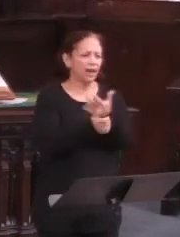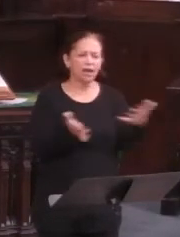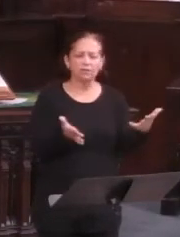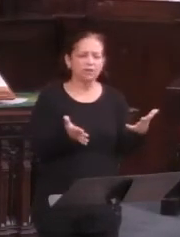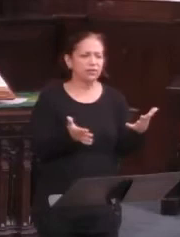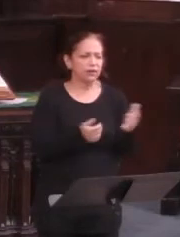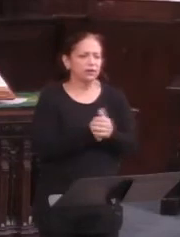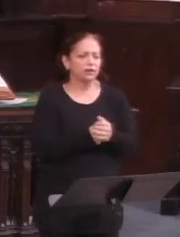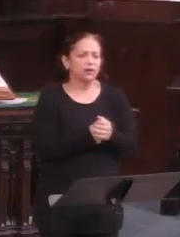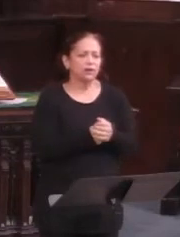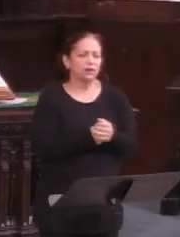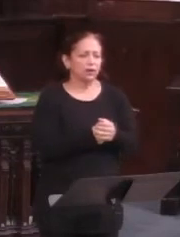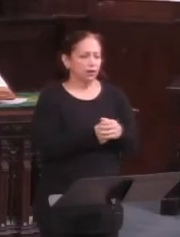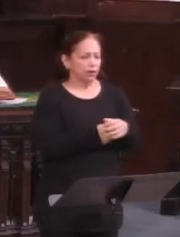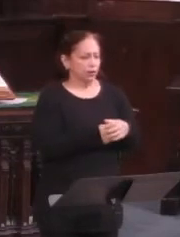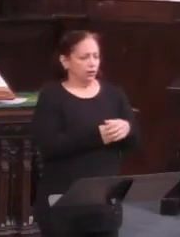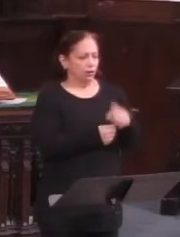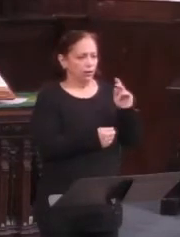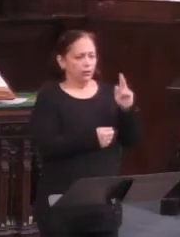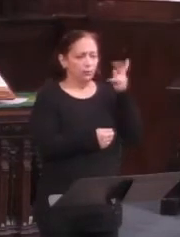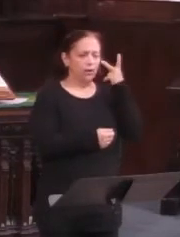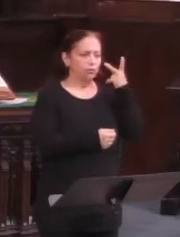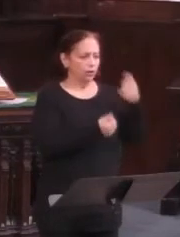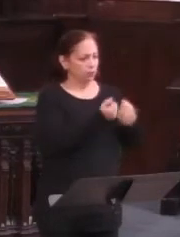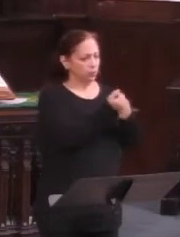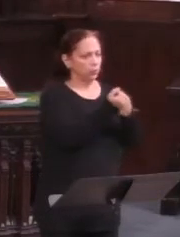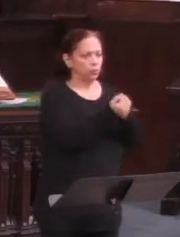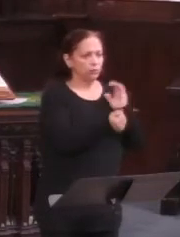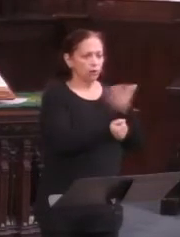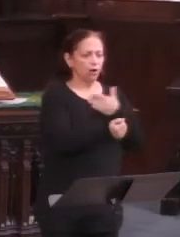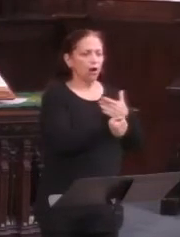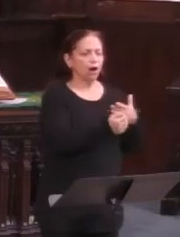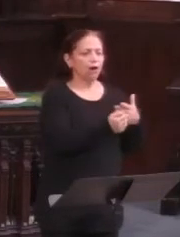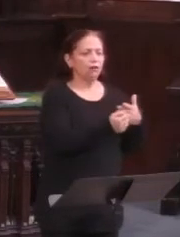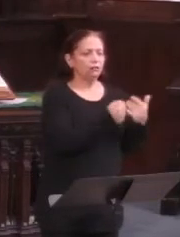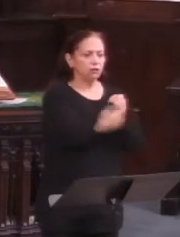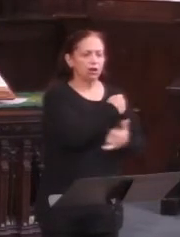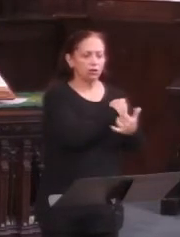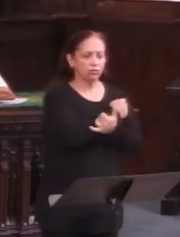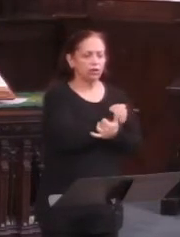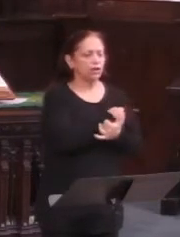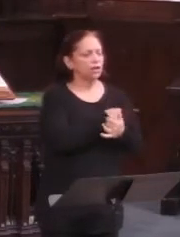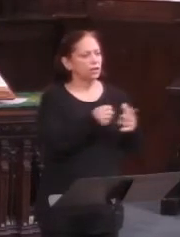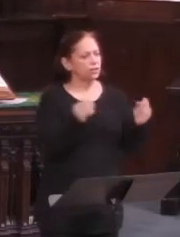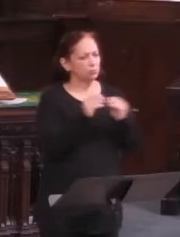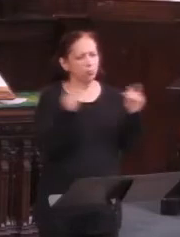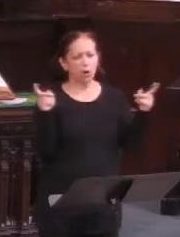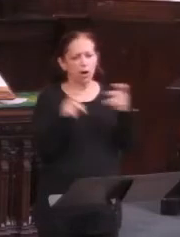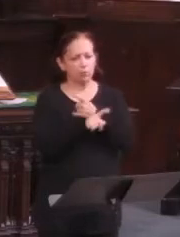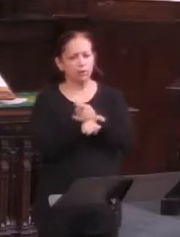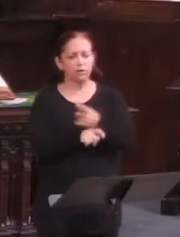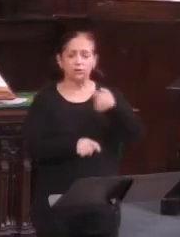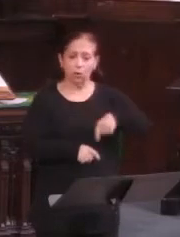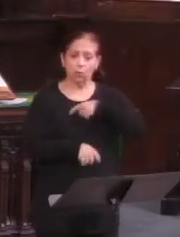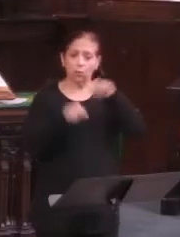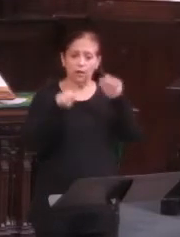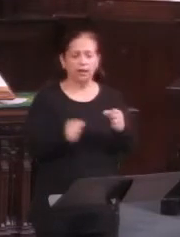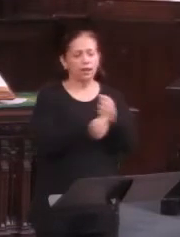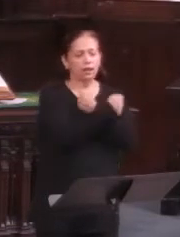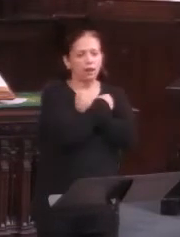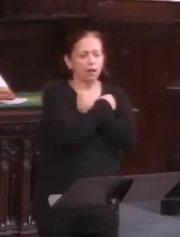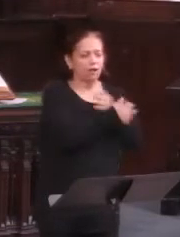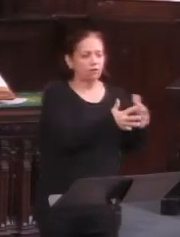patriotism and loyalty to our country is far more complex. We can ardently love our